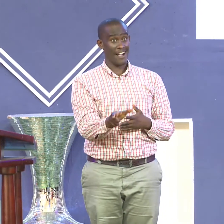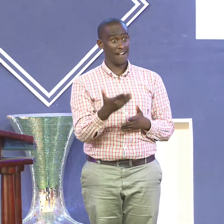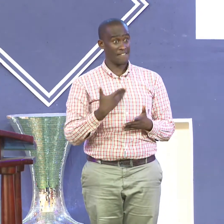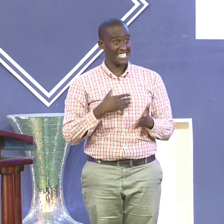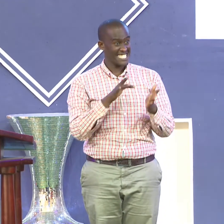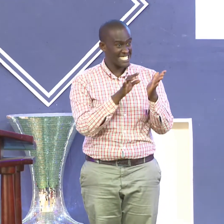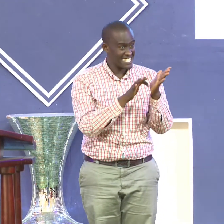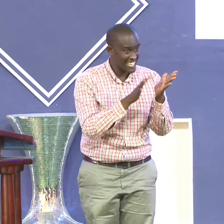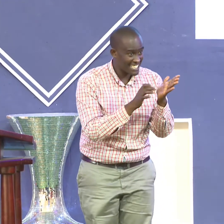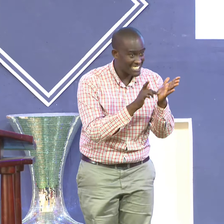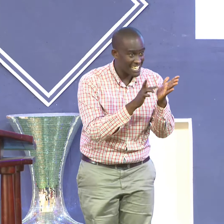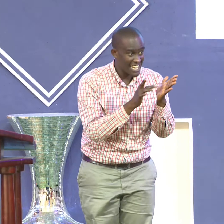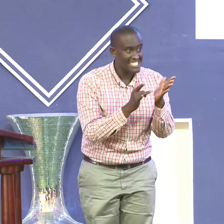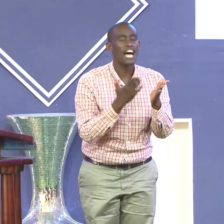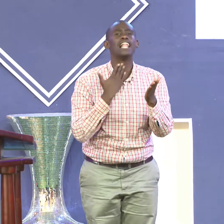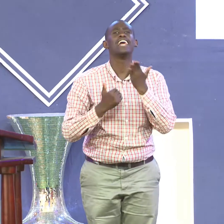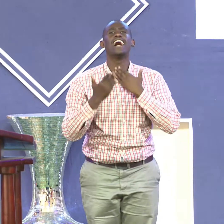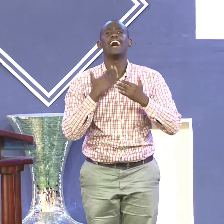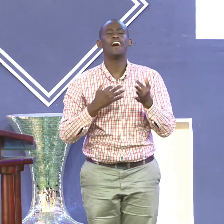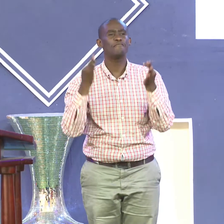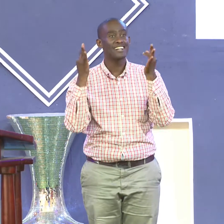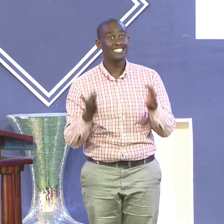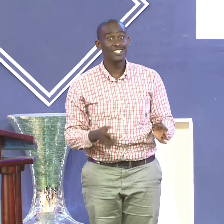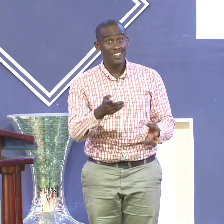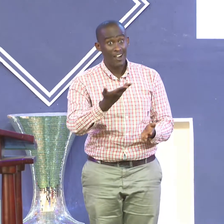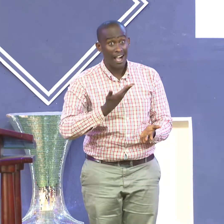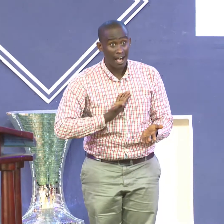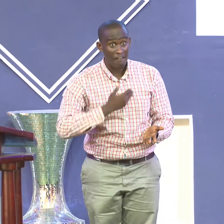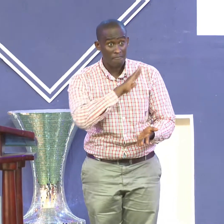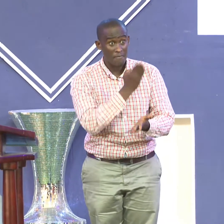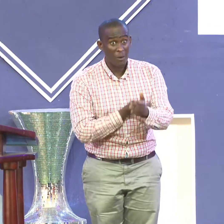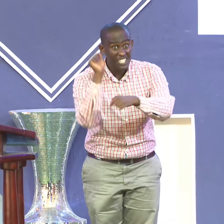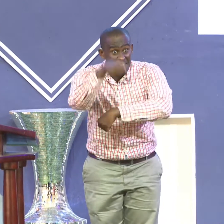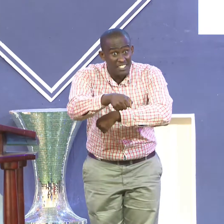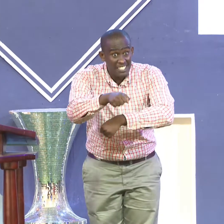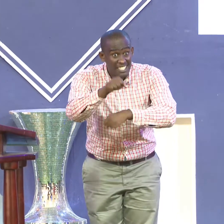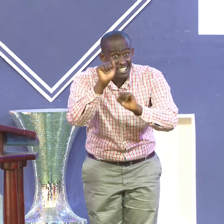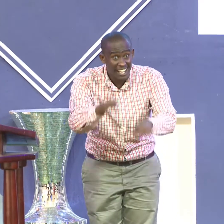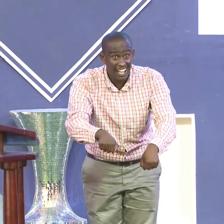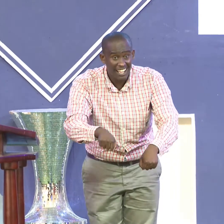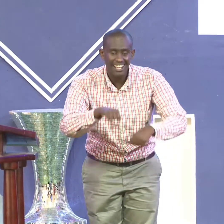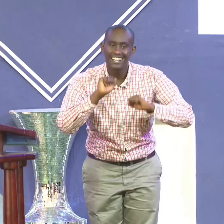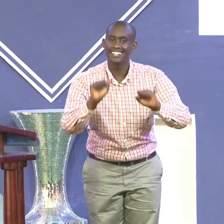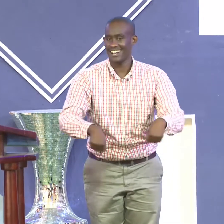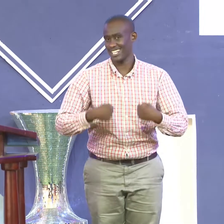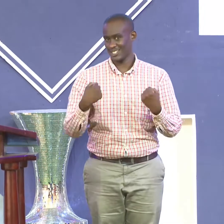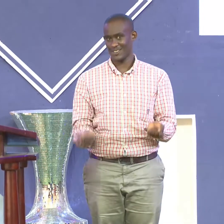If you have a seed of the love of material wealth, in you there is no strength to